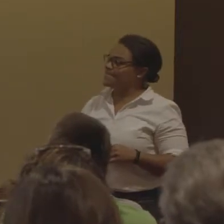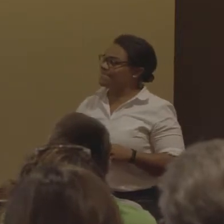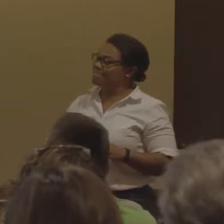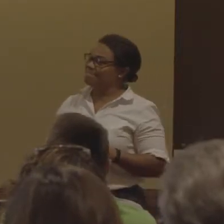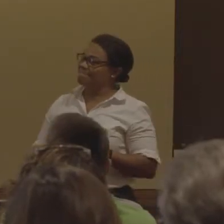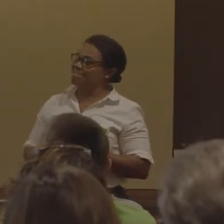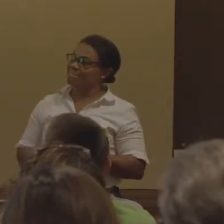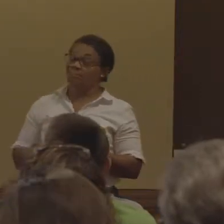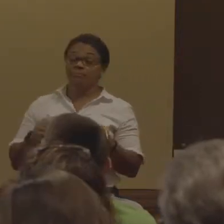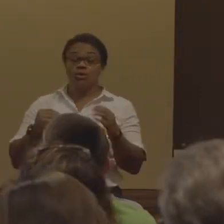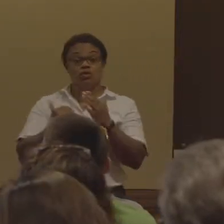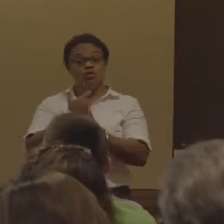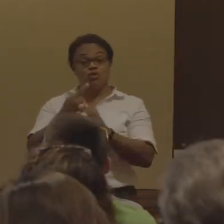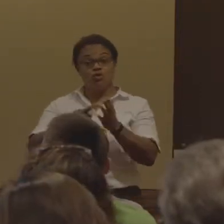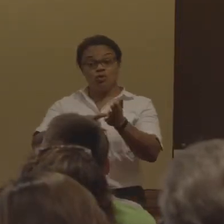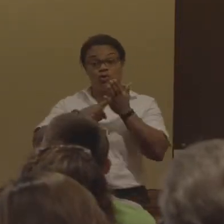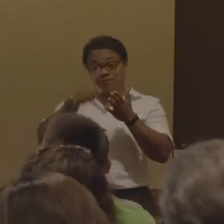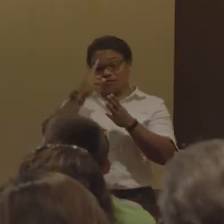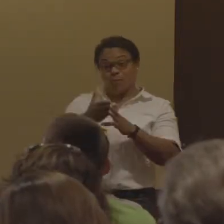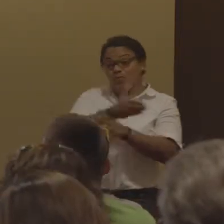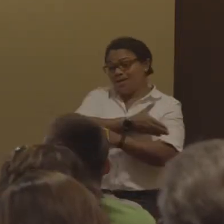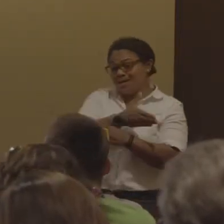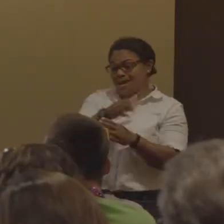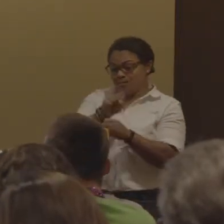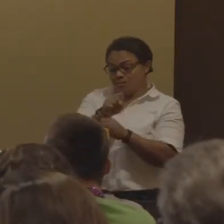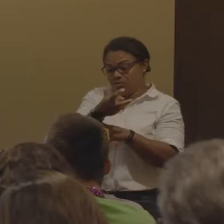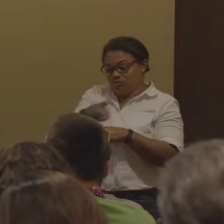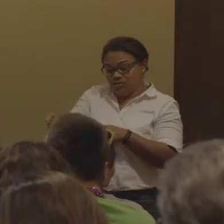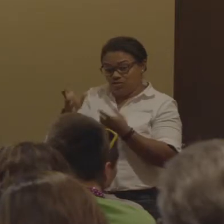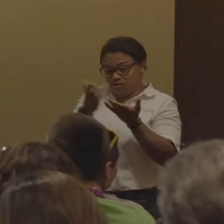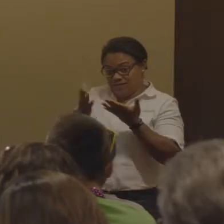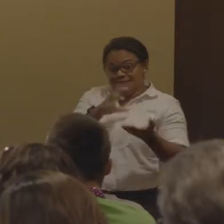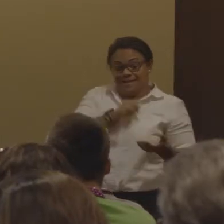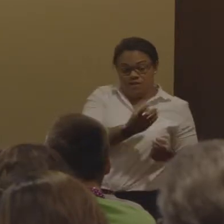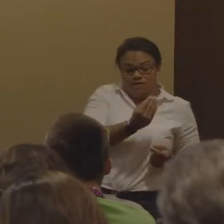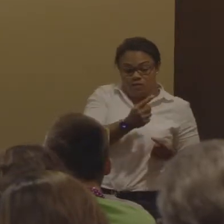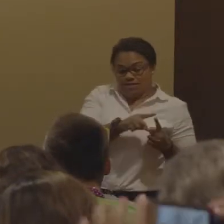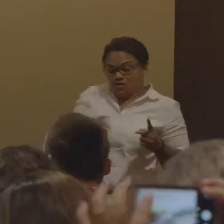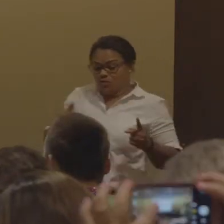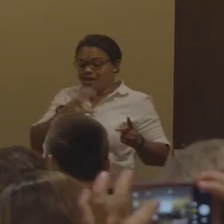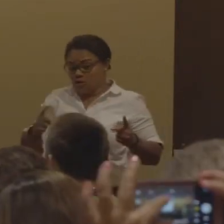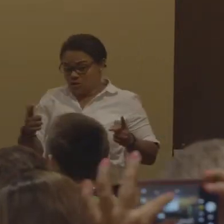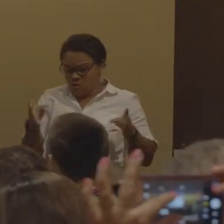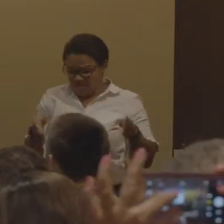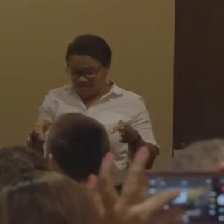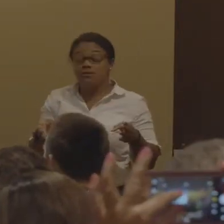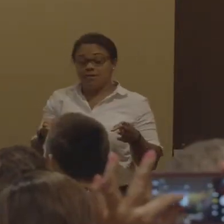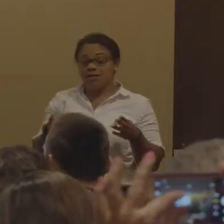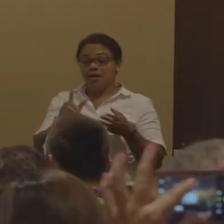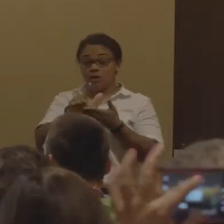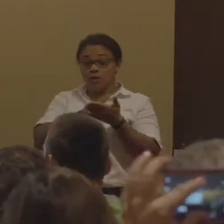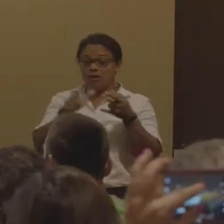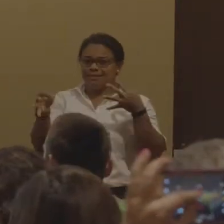under the new requirements for pre-employment transition services, age 14 to 21, the law describes